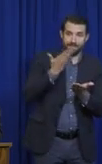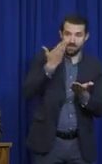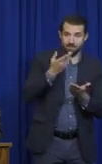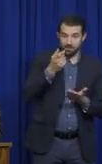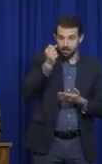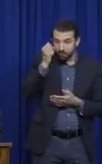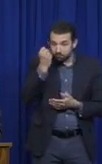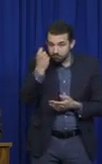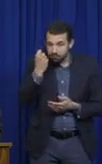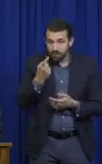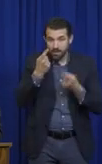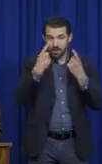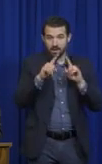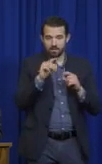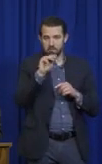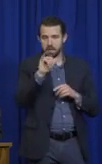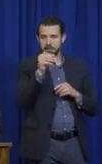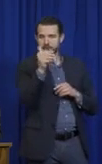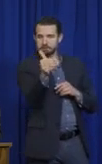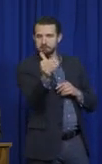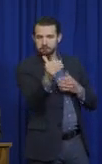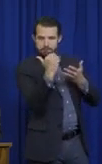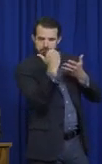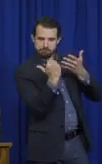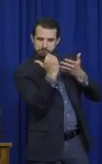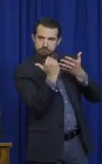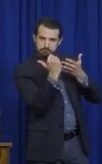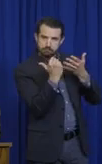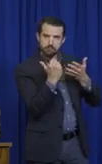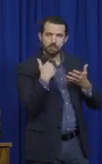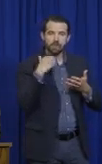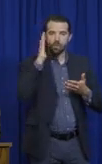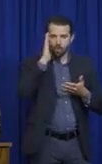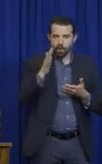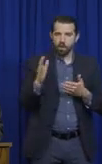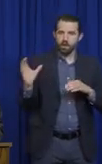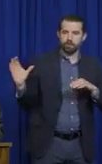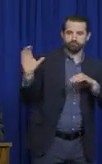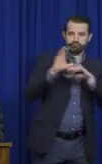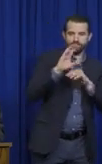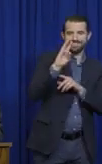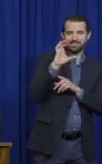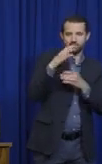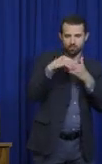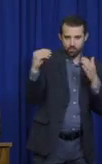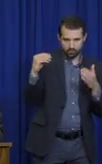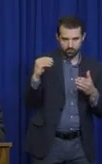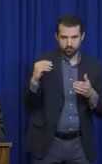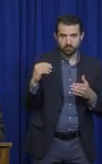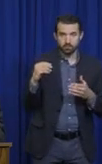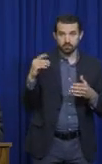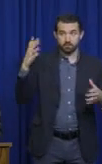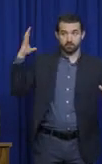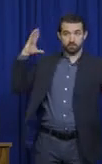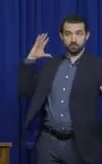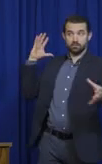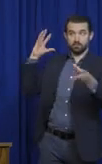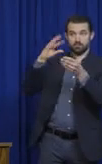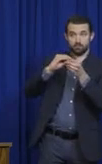assistance benefits will be adjusted retroactively if your benefit amount is determined to be higher than